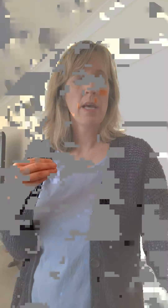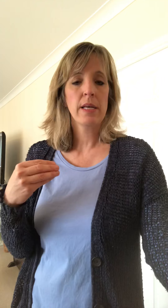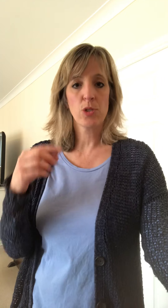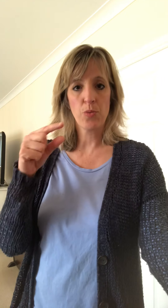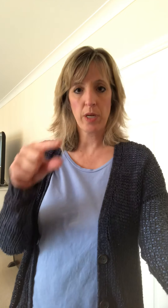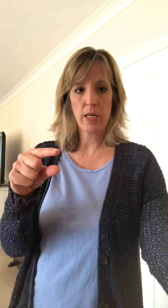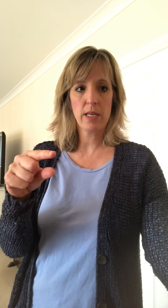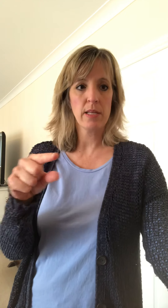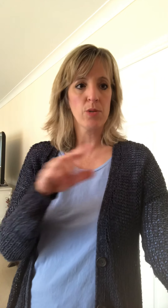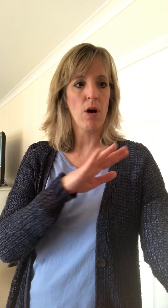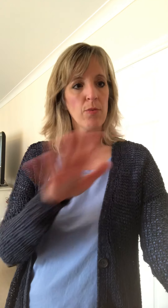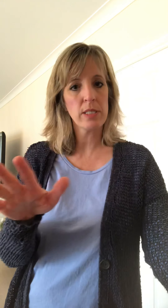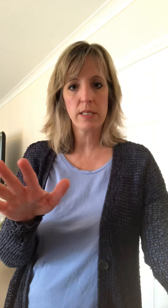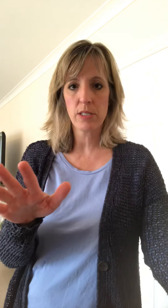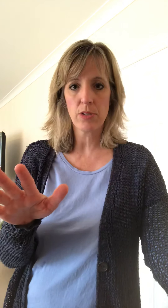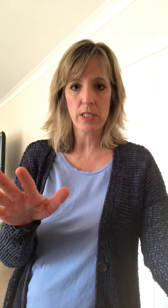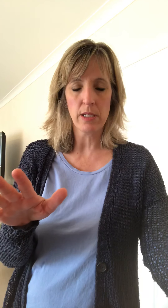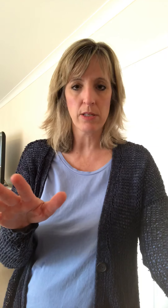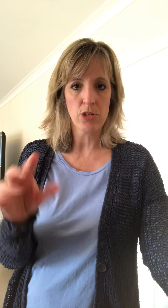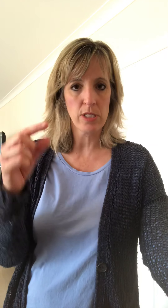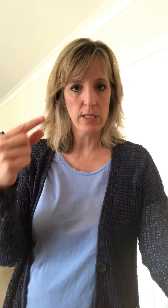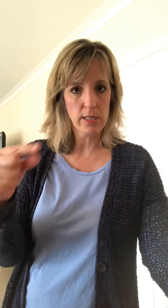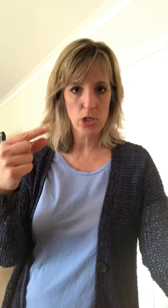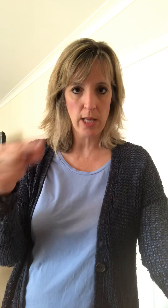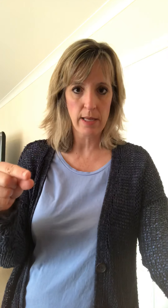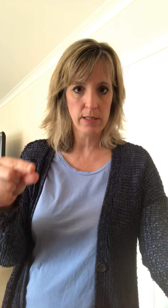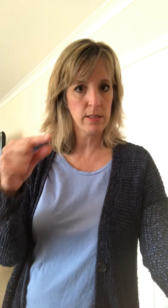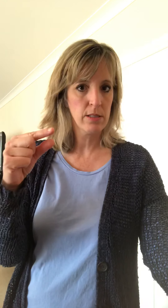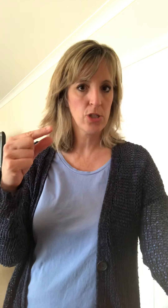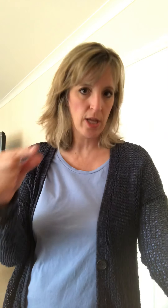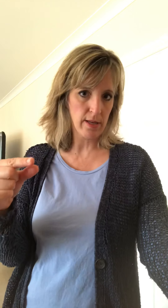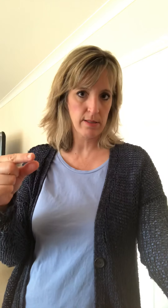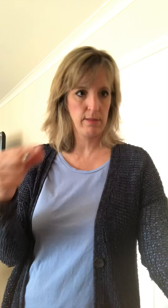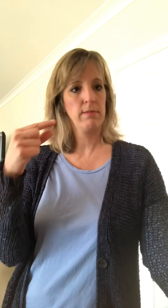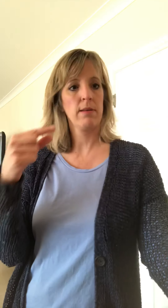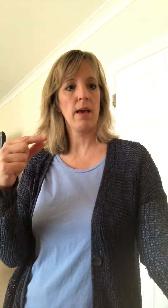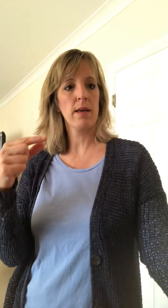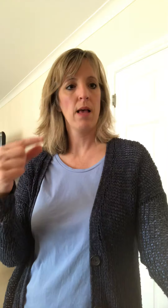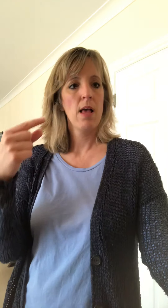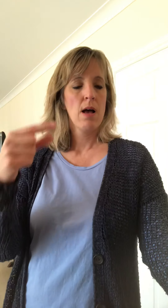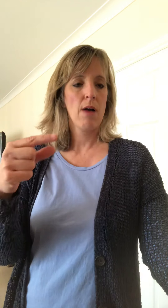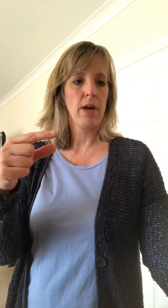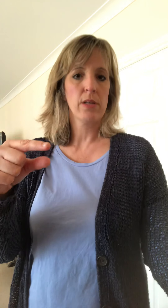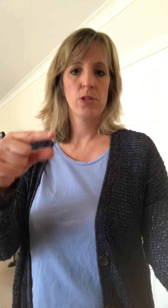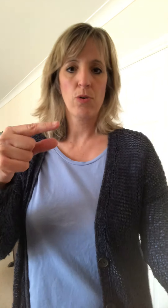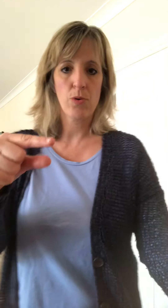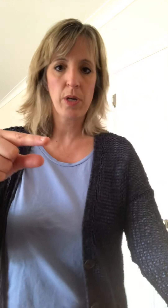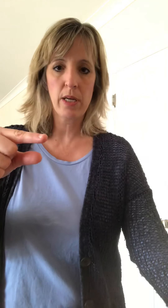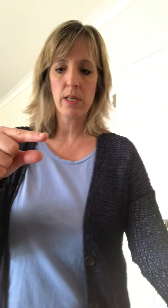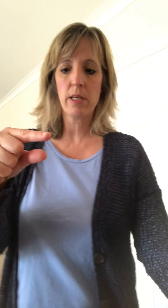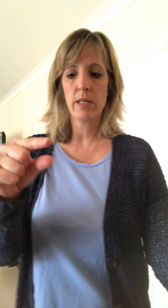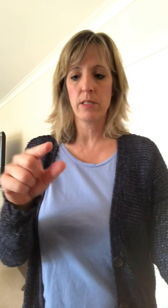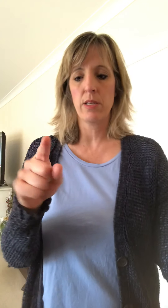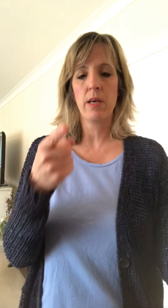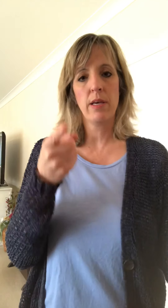is green, and so all the rest of these are easy. They're just initialized shakes, okay? All right, so green is,